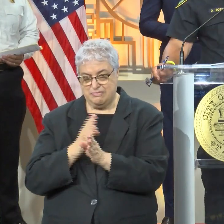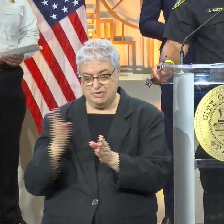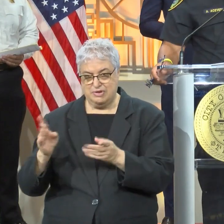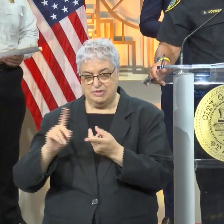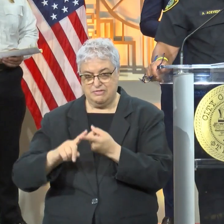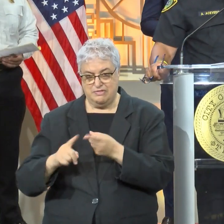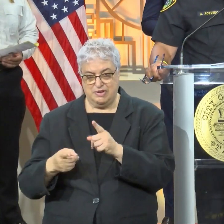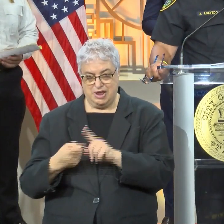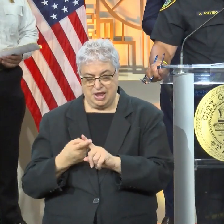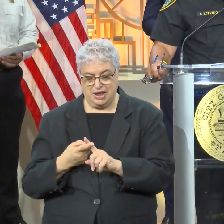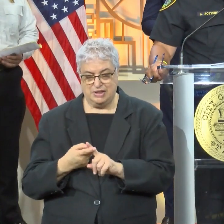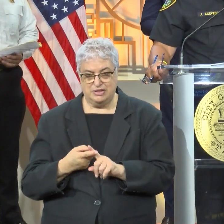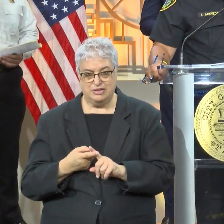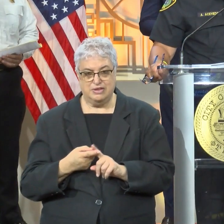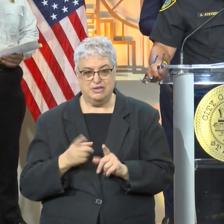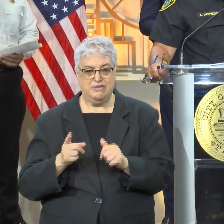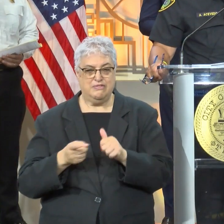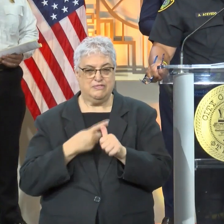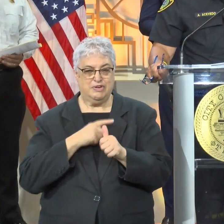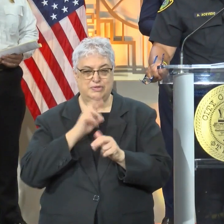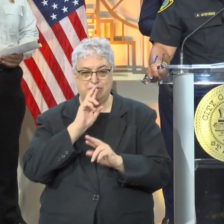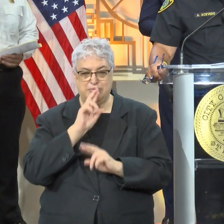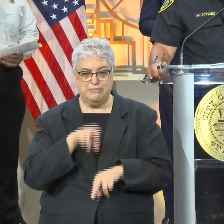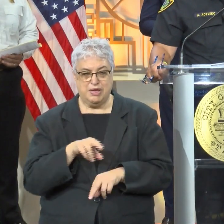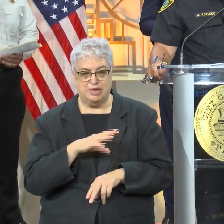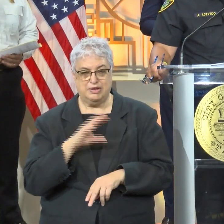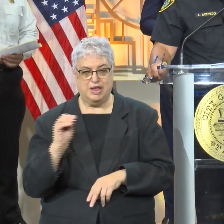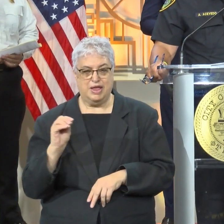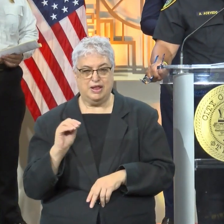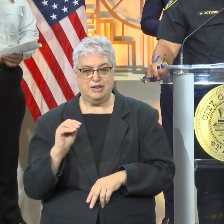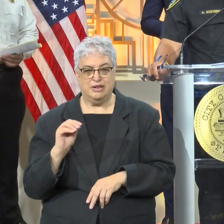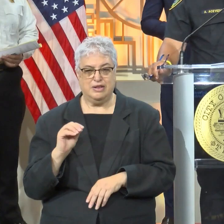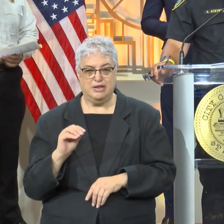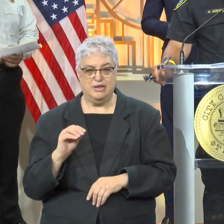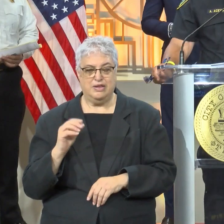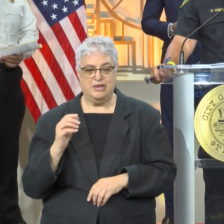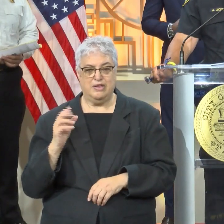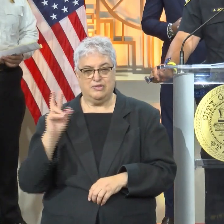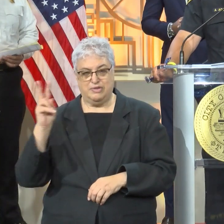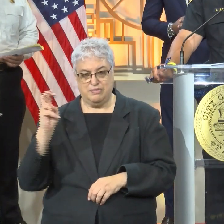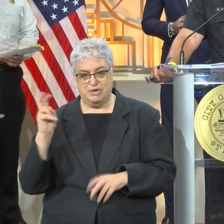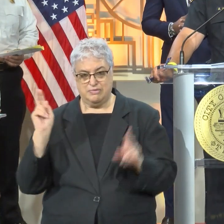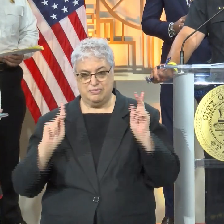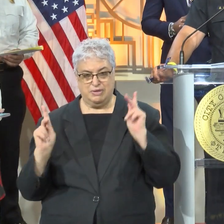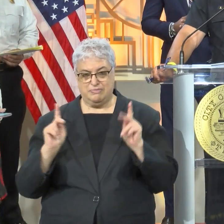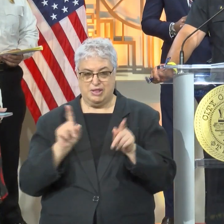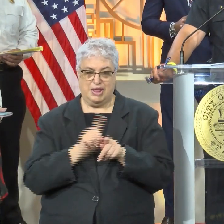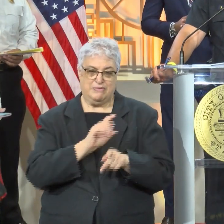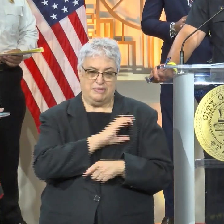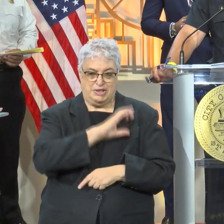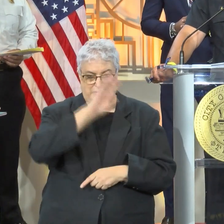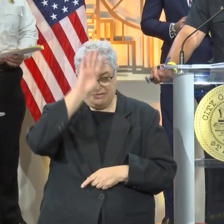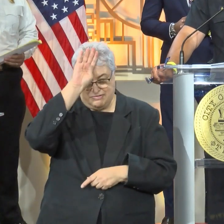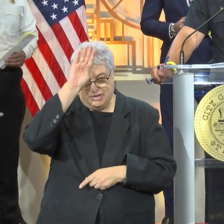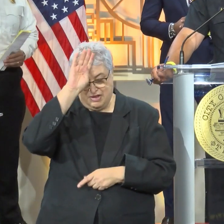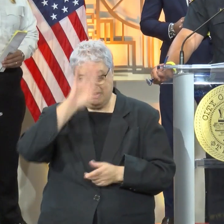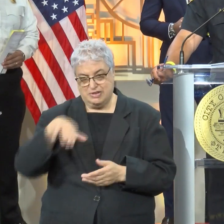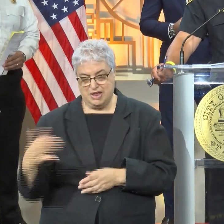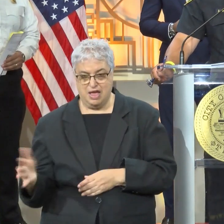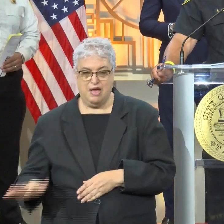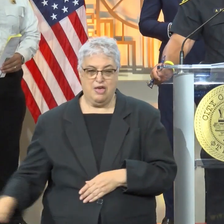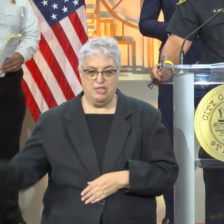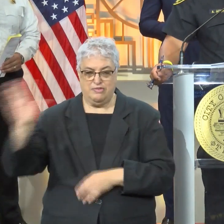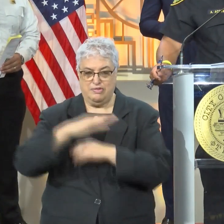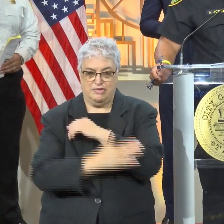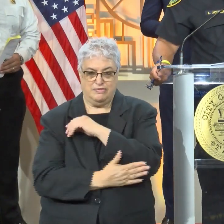first responders, the almost 200 police officers that have died of COVID nationwide? Or do you want to exercise your views that you have a